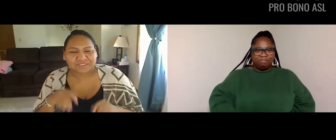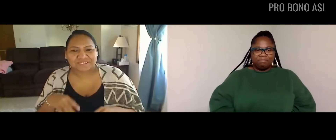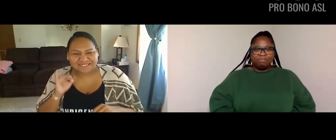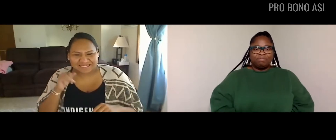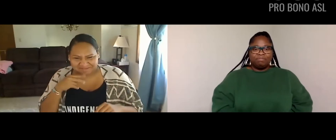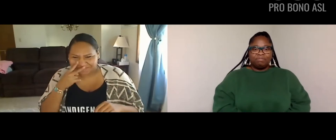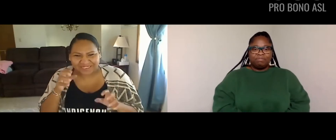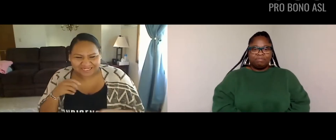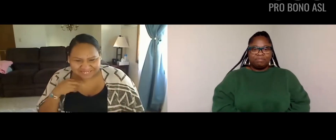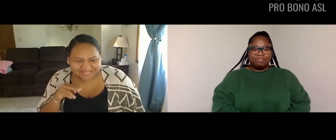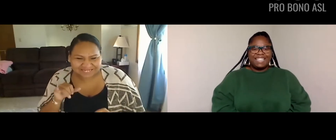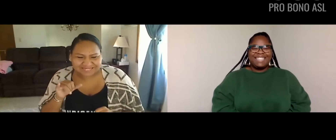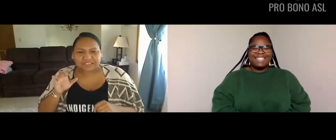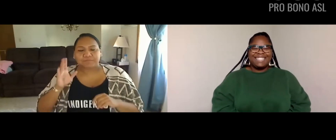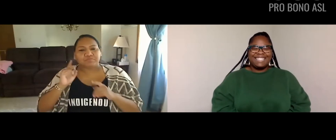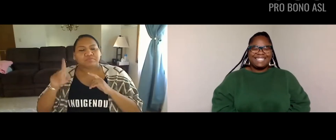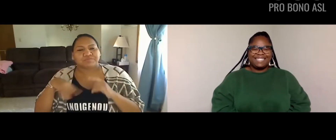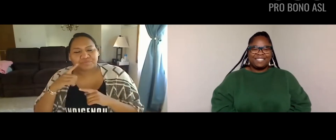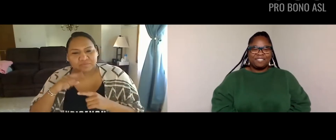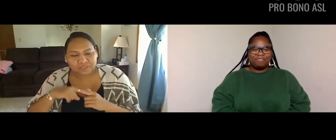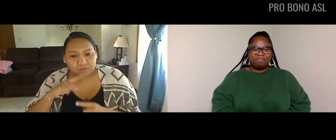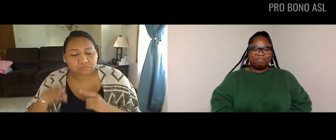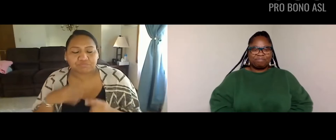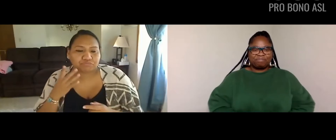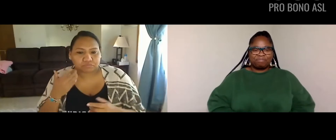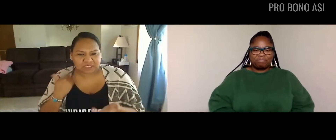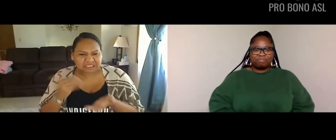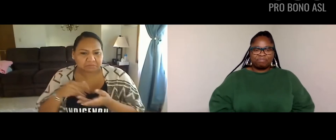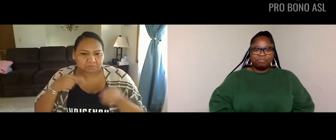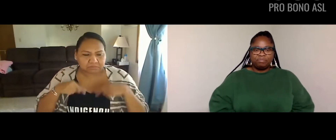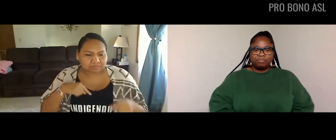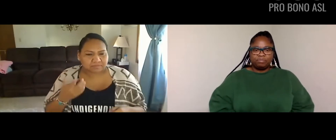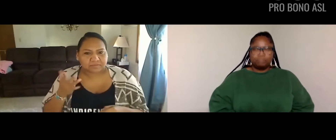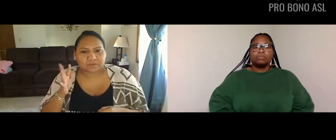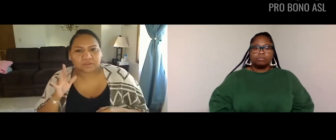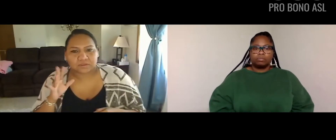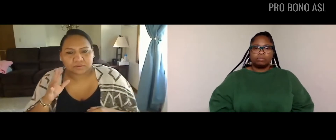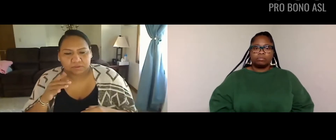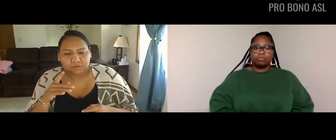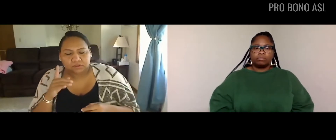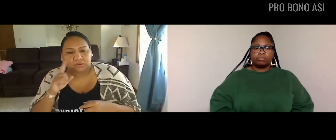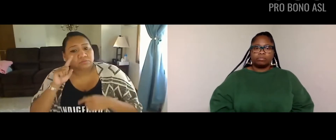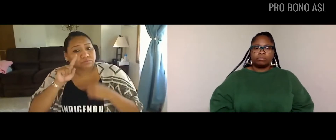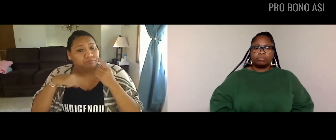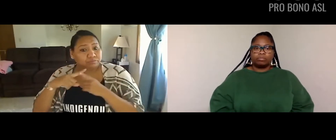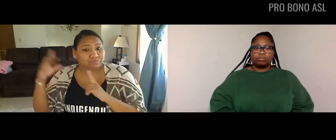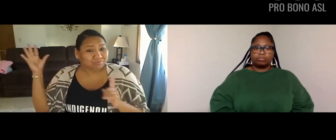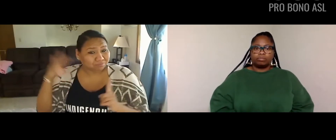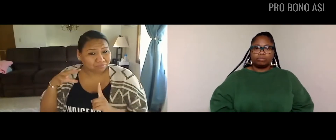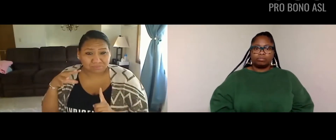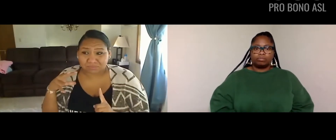Okay, so it's better now. Go ahead. Okay. Oh, I saw that you were freezing too, so. But I'll back up a little